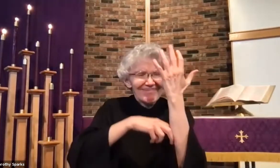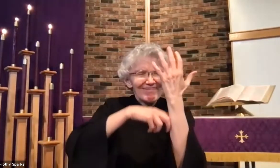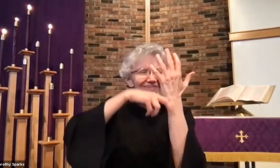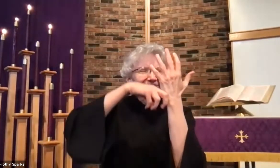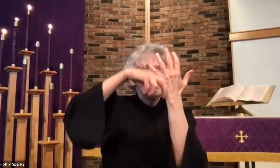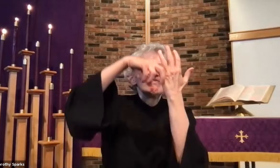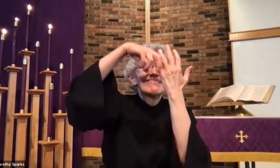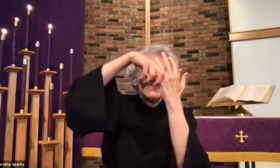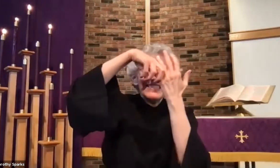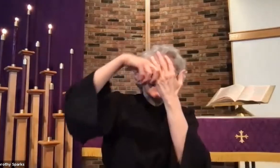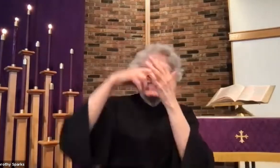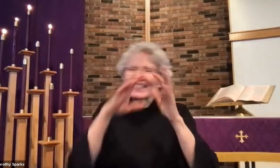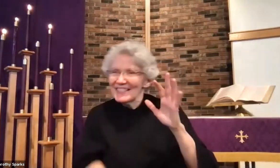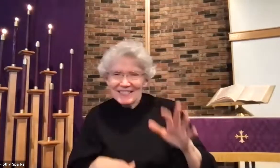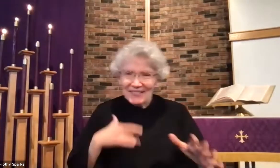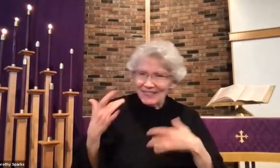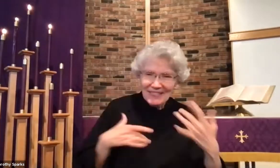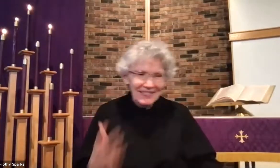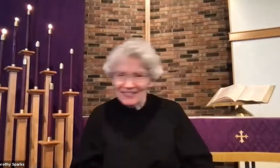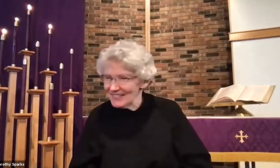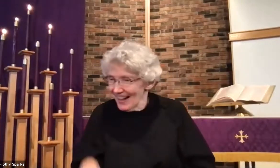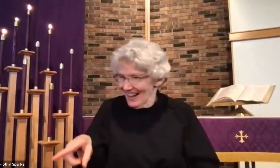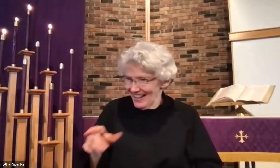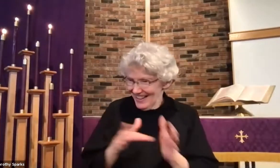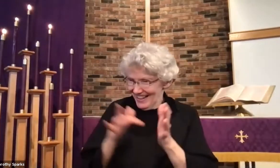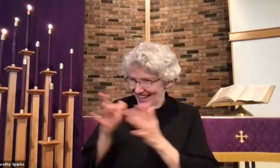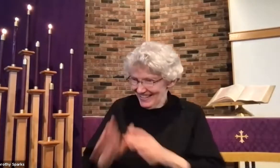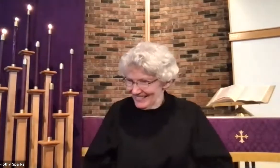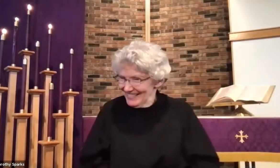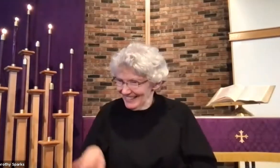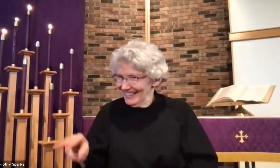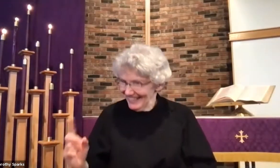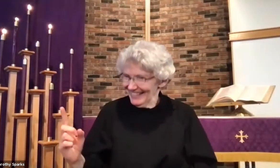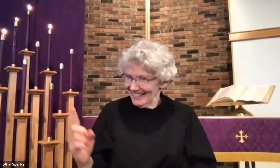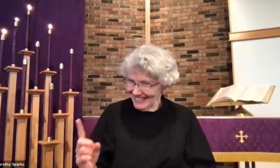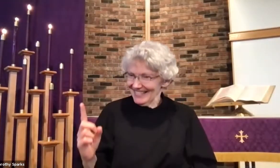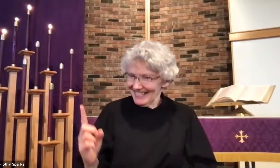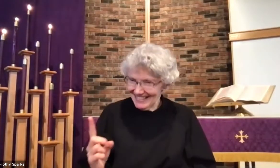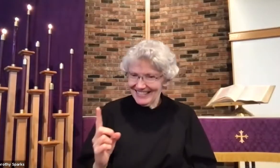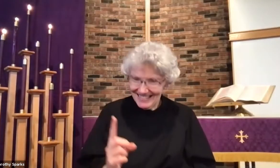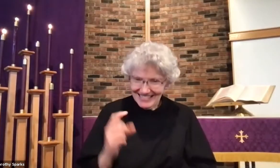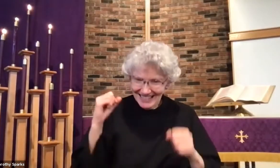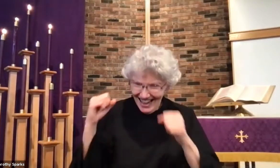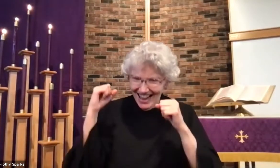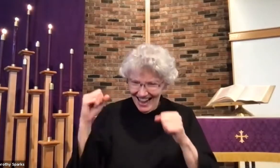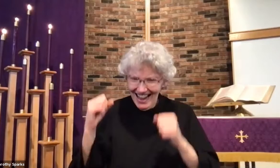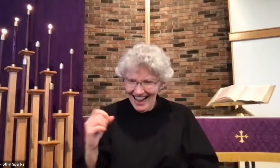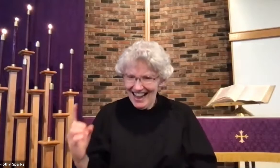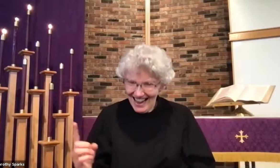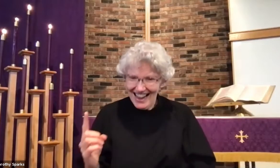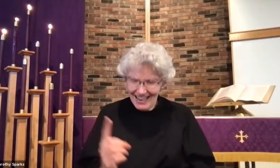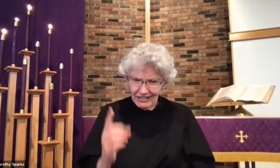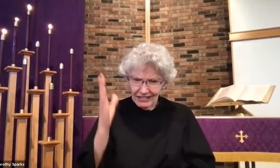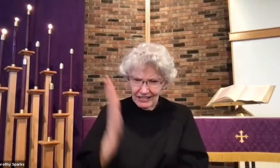would come. Then he climbed a sycamore tree so he could see him. When Jesus came to